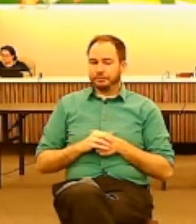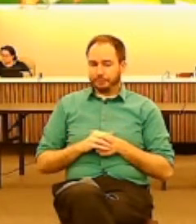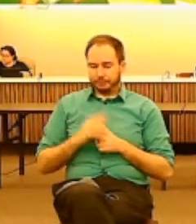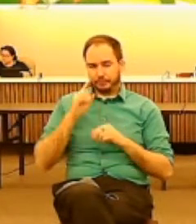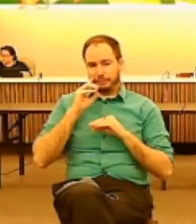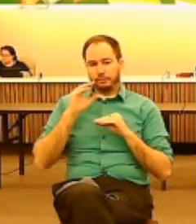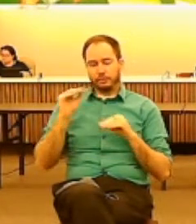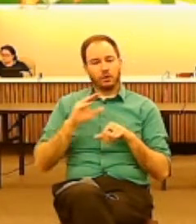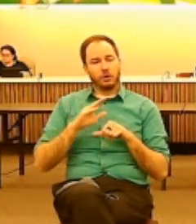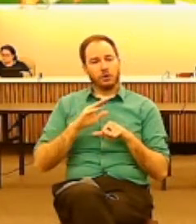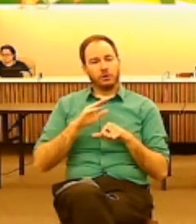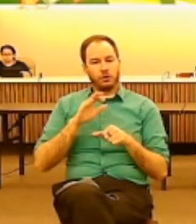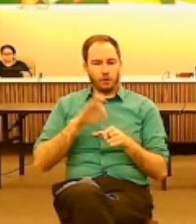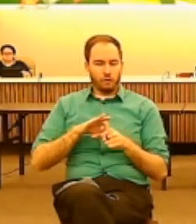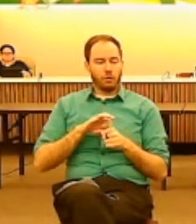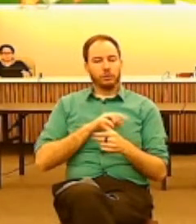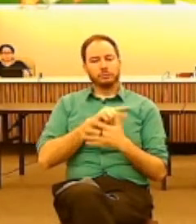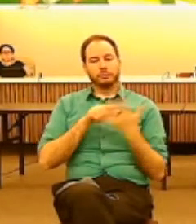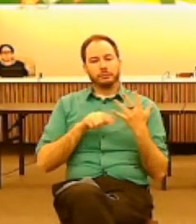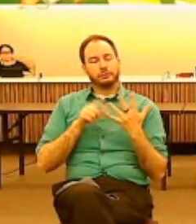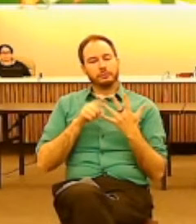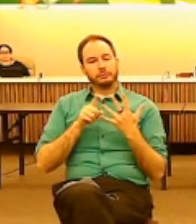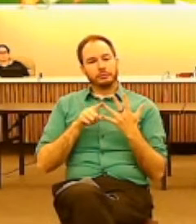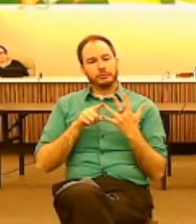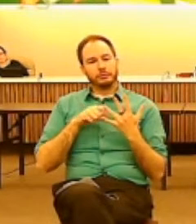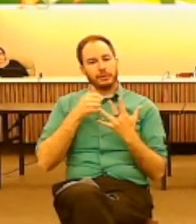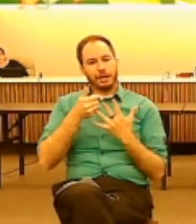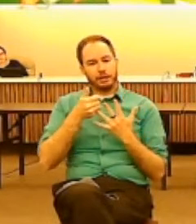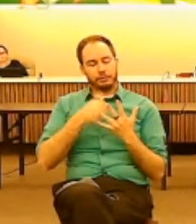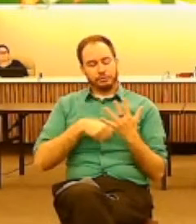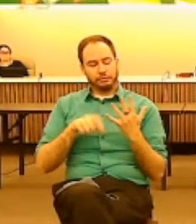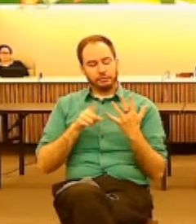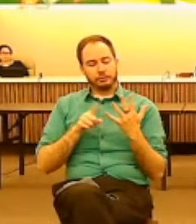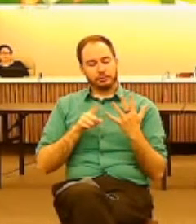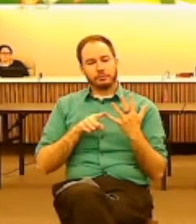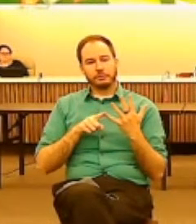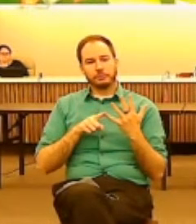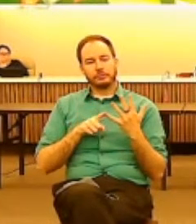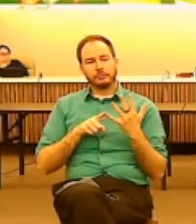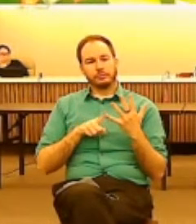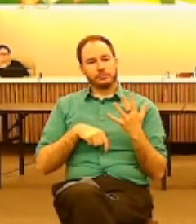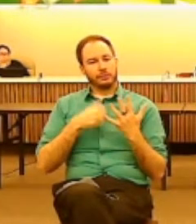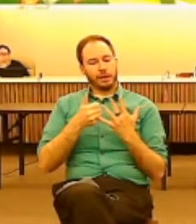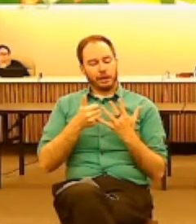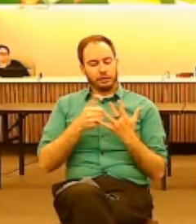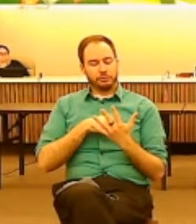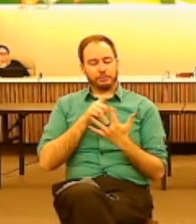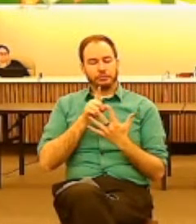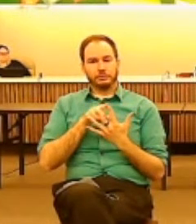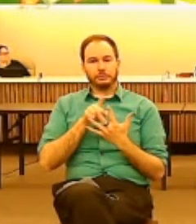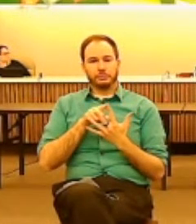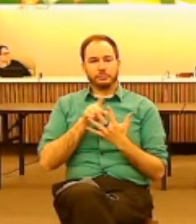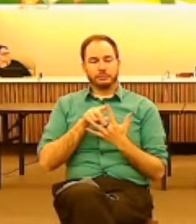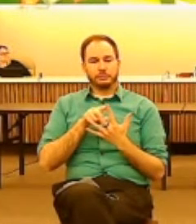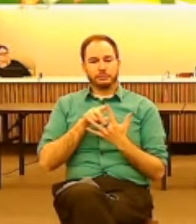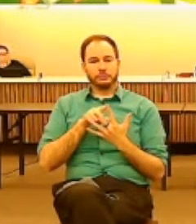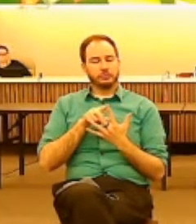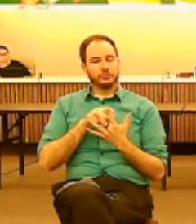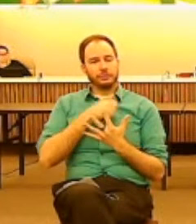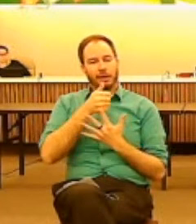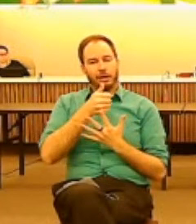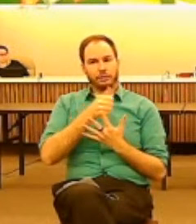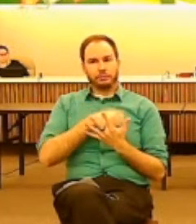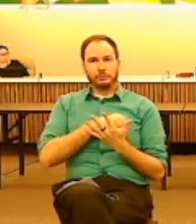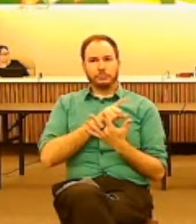Hearing none, please call the roll. Councilmember Safranek? Aye. Councilmember Volsner? Aye. Councilmember